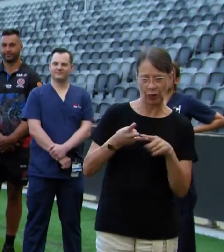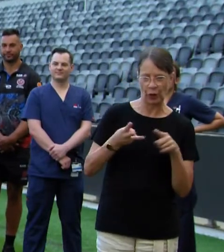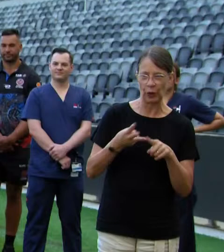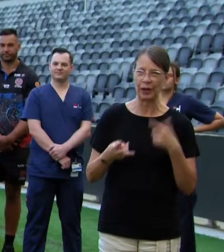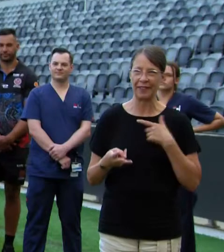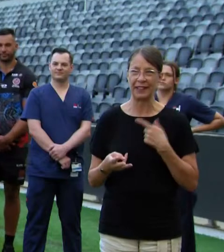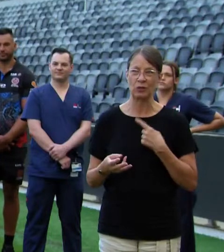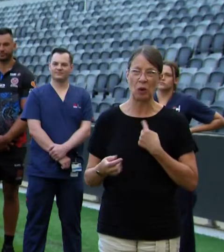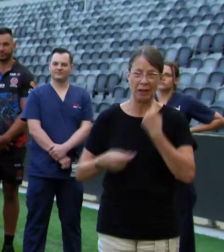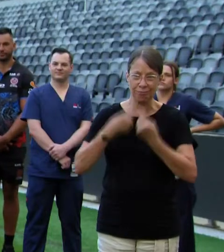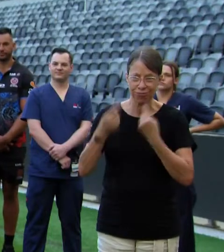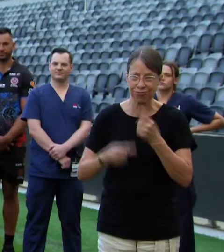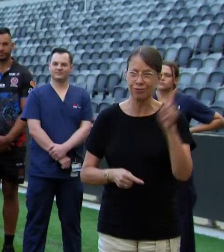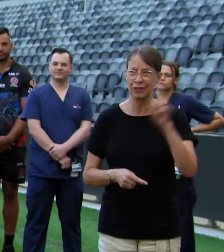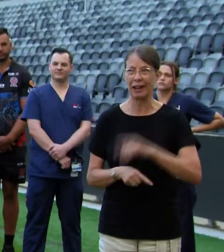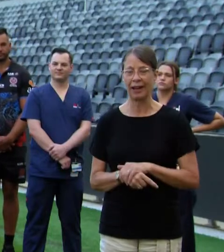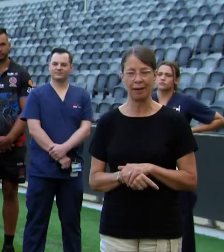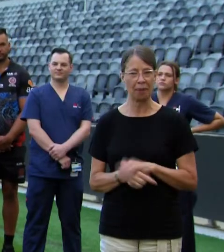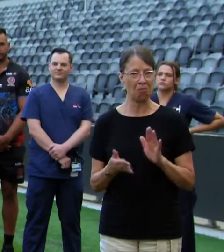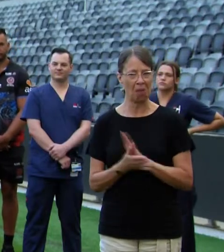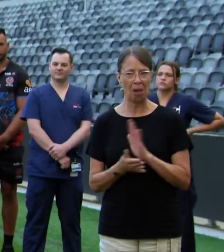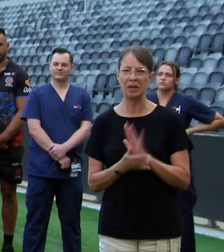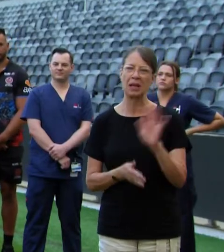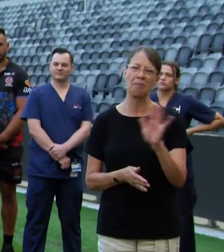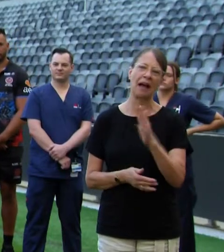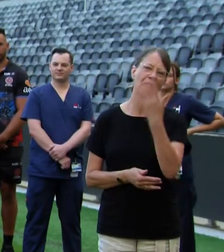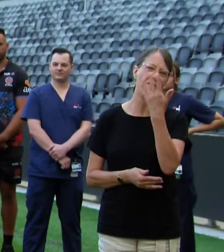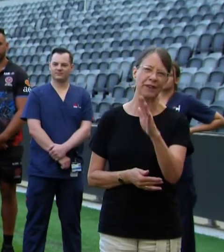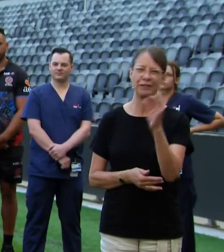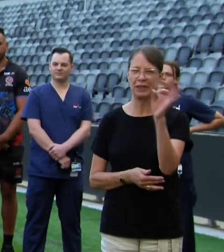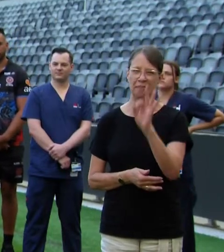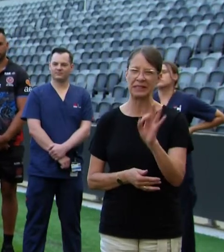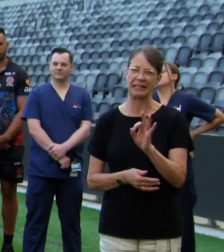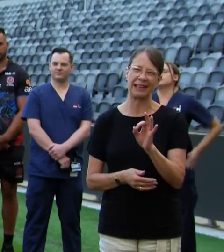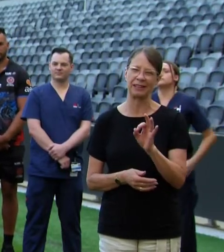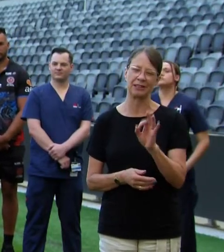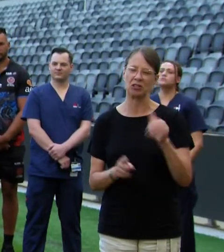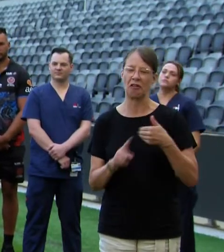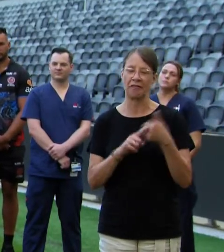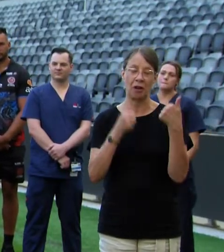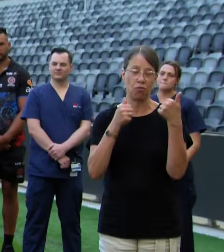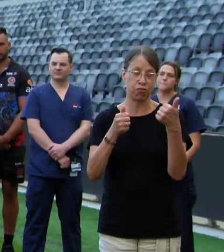that's at 50%. So we'll work with the Commonwealth Government. We'll